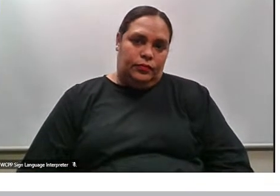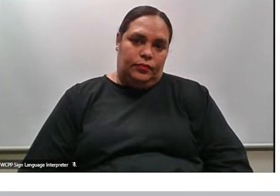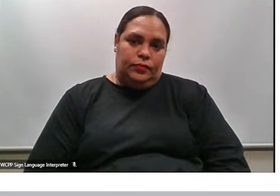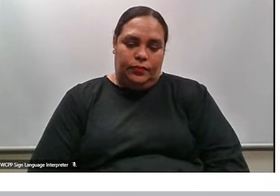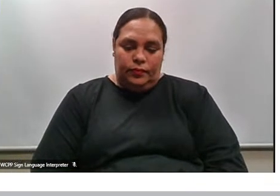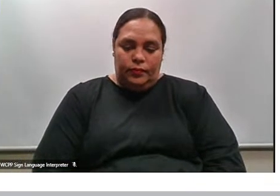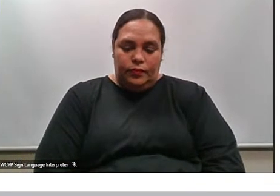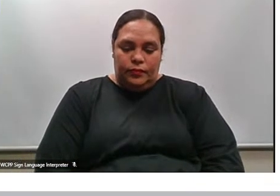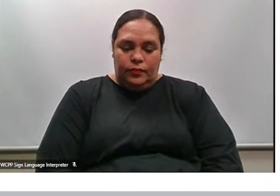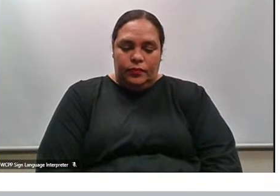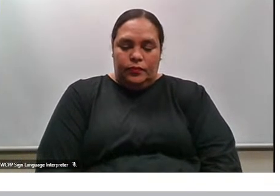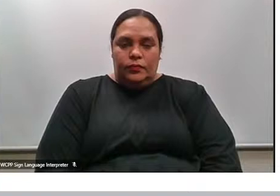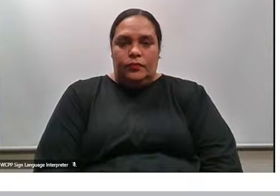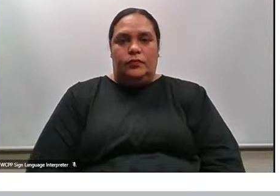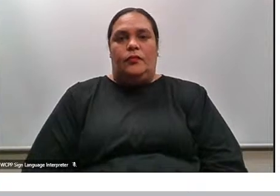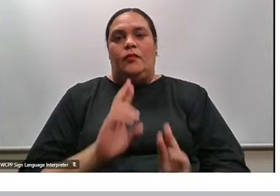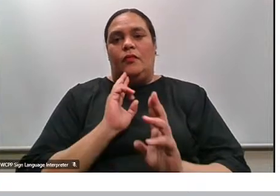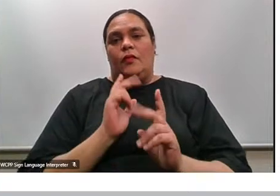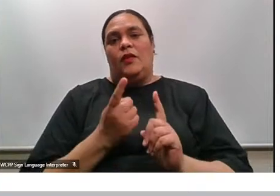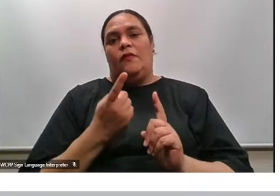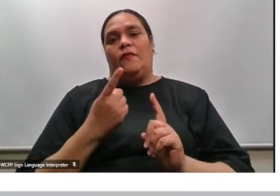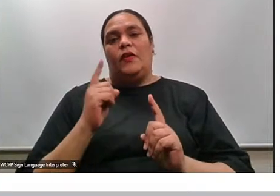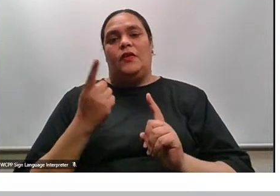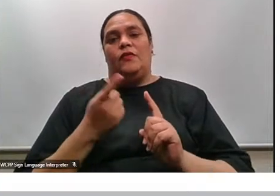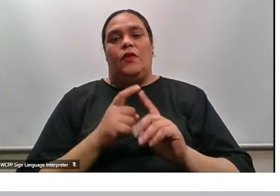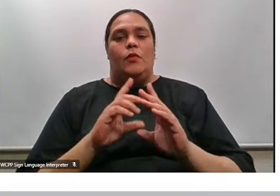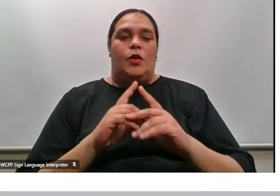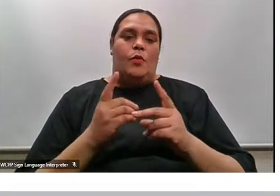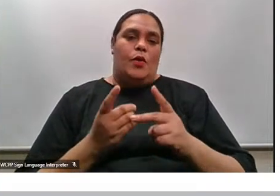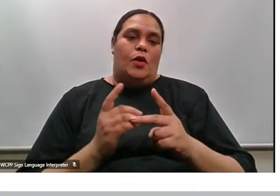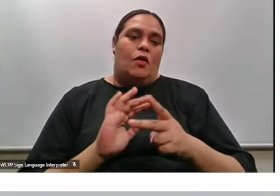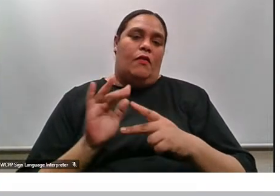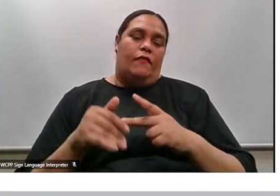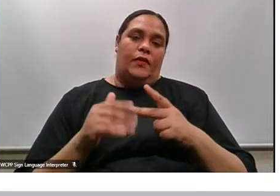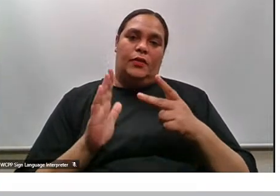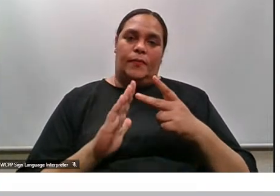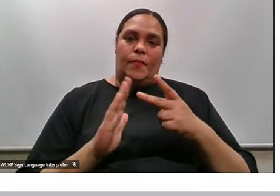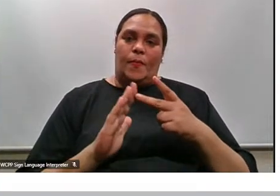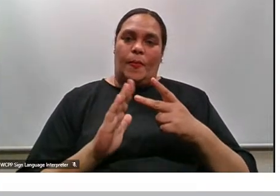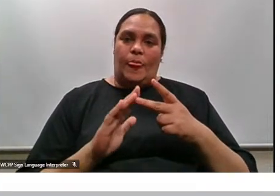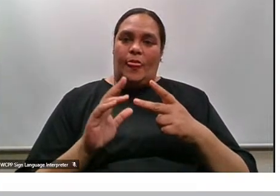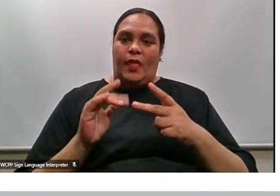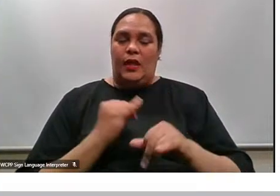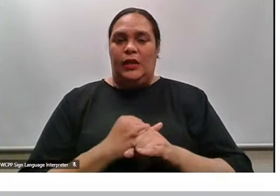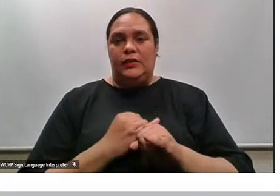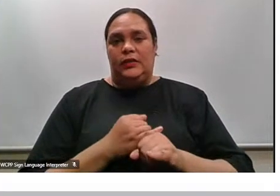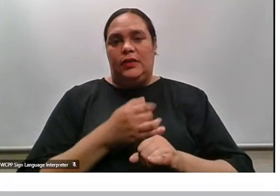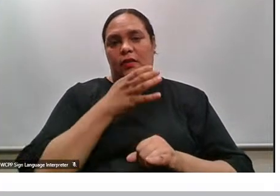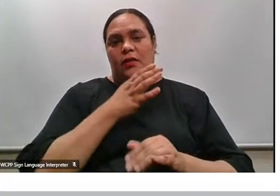Any first have responses from the department and thereafter on the entity?